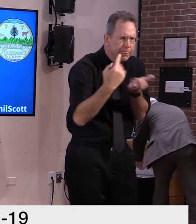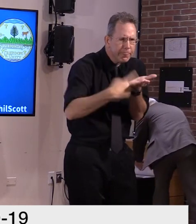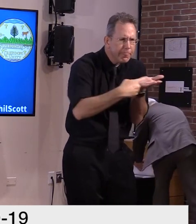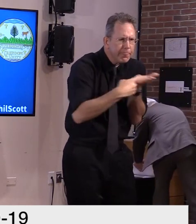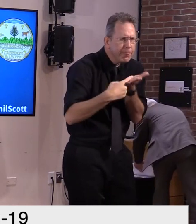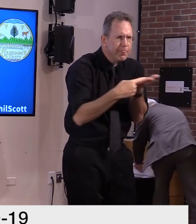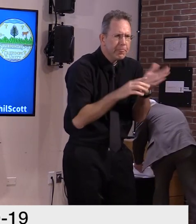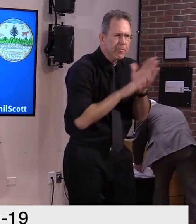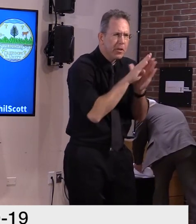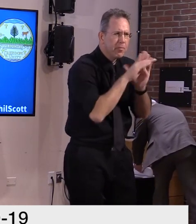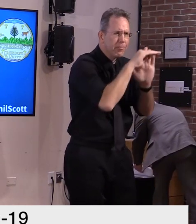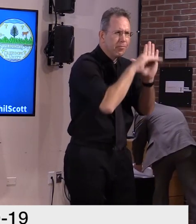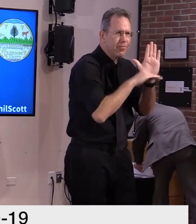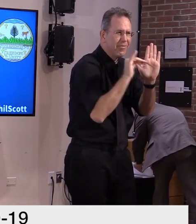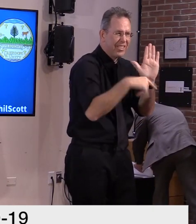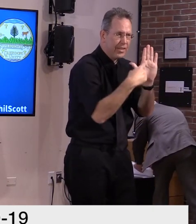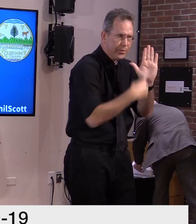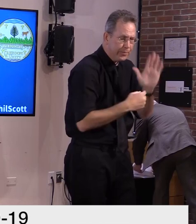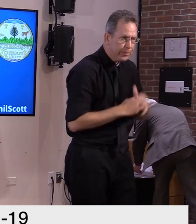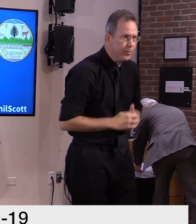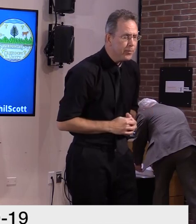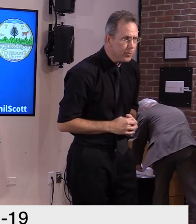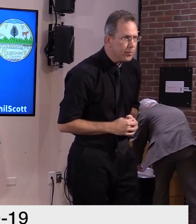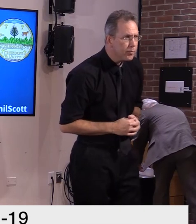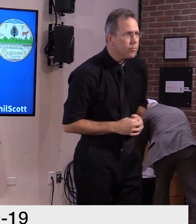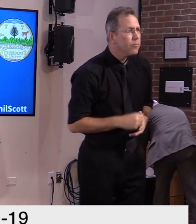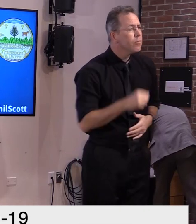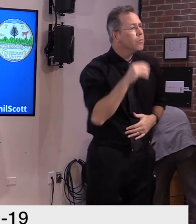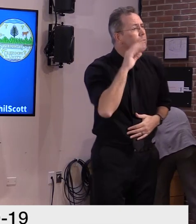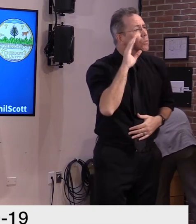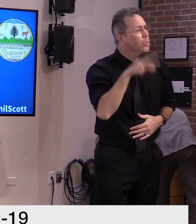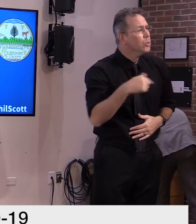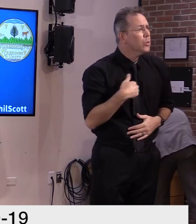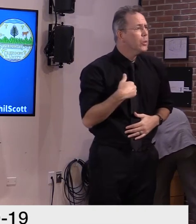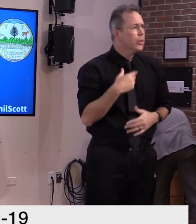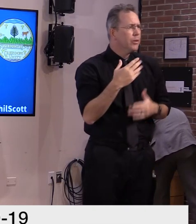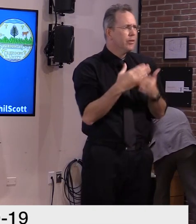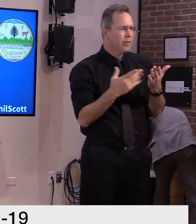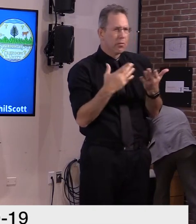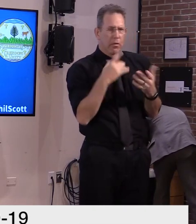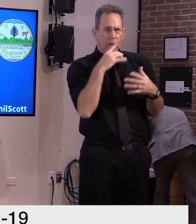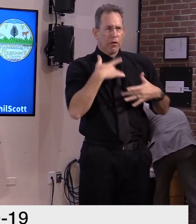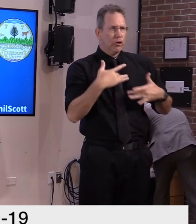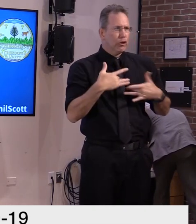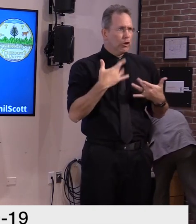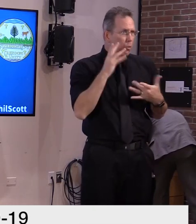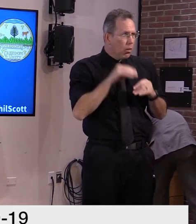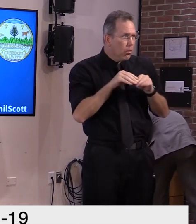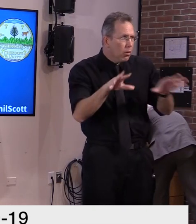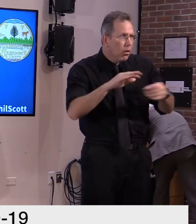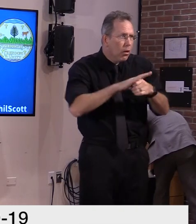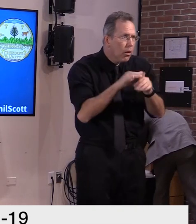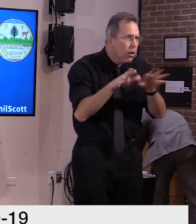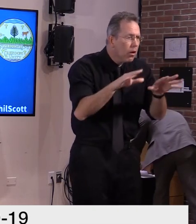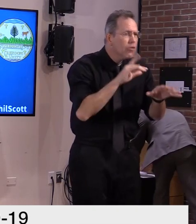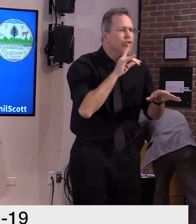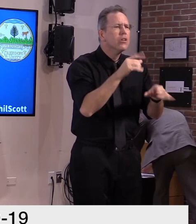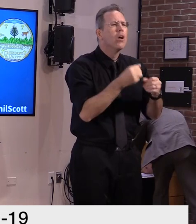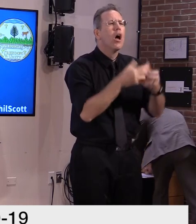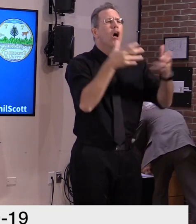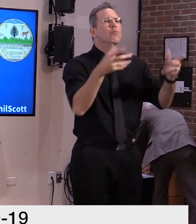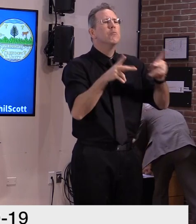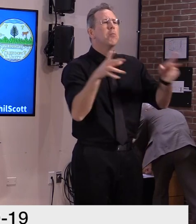types of sports programs is a function of the degree of contact between the participants and the type of setting or format in which the contest is